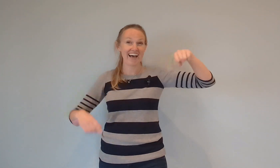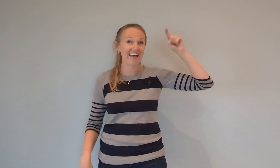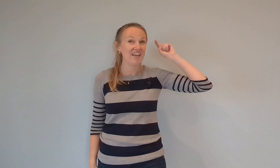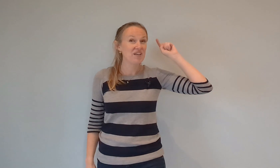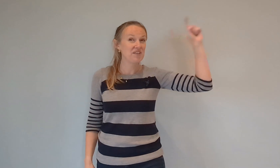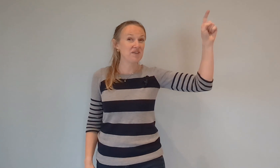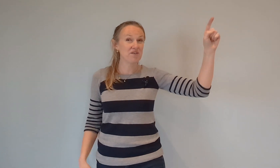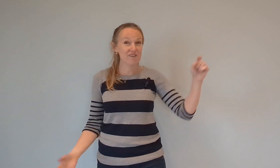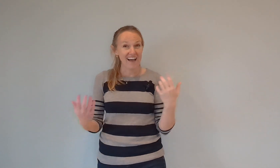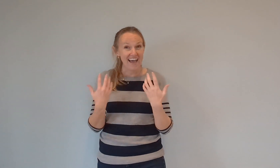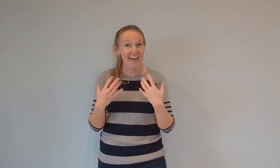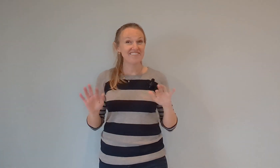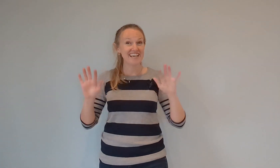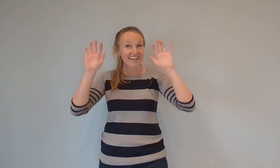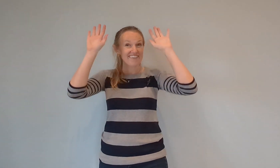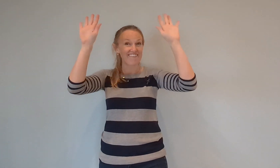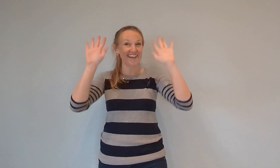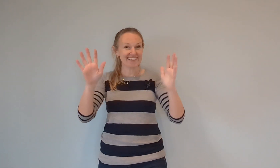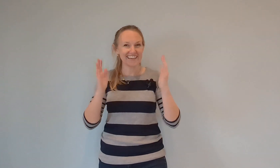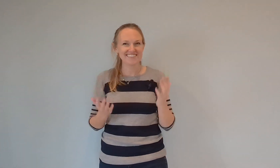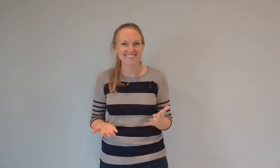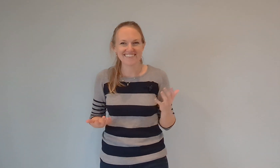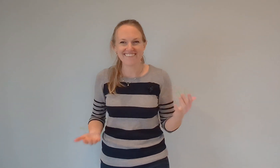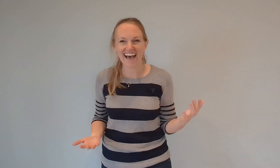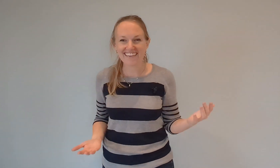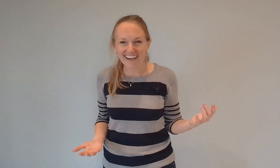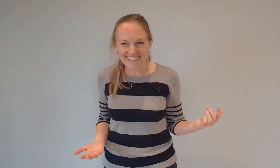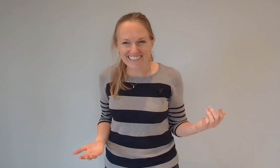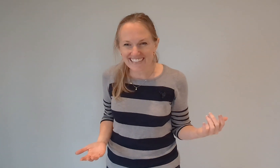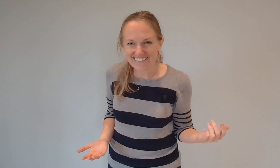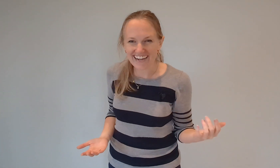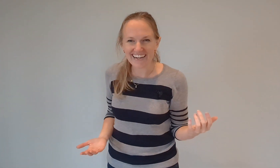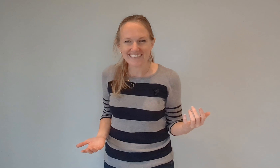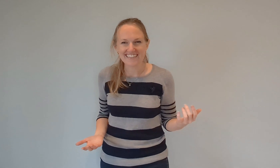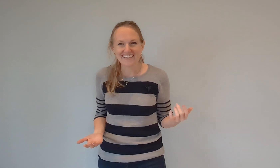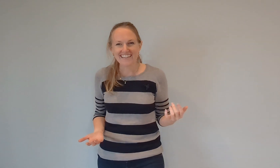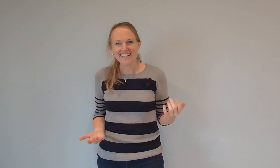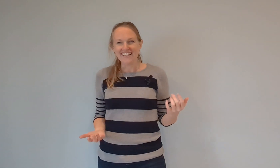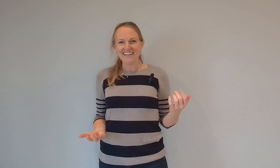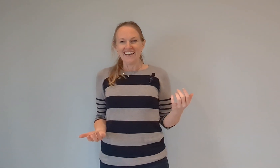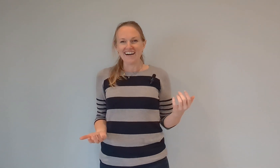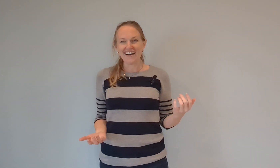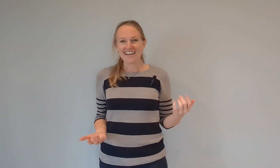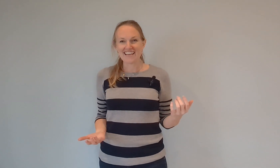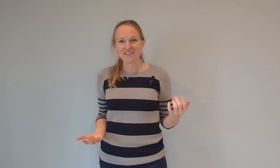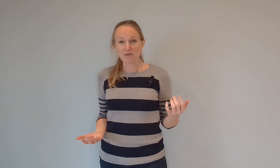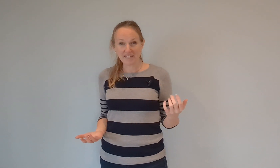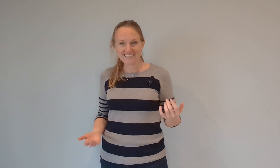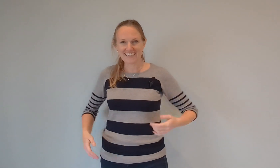Hallelujah, you have done great things. We know that line really well. And then it repeats it